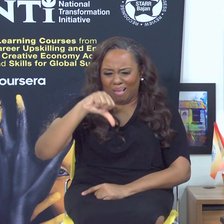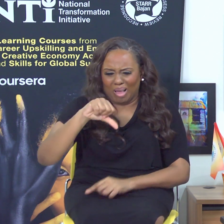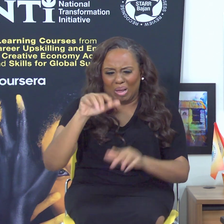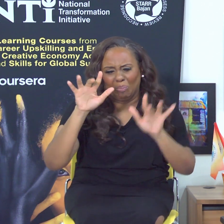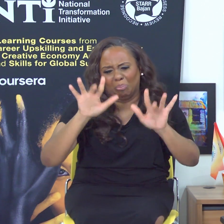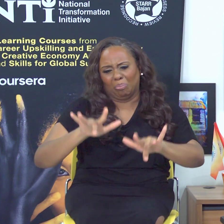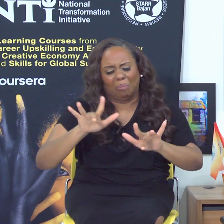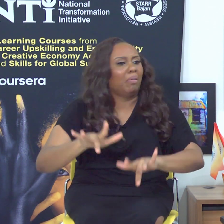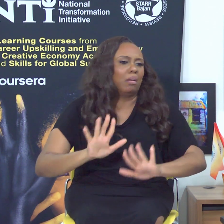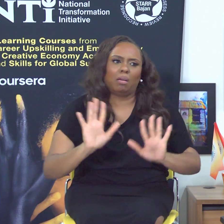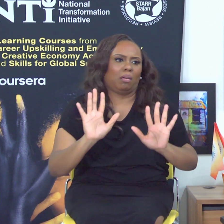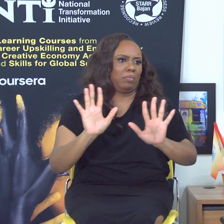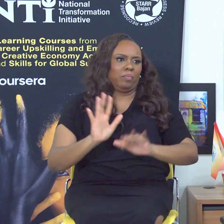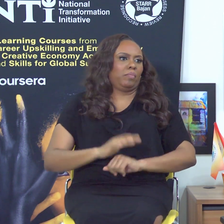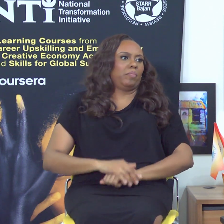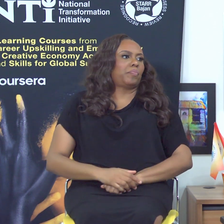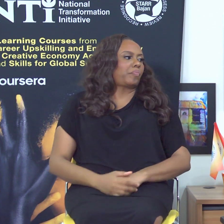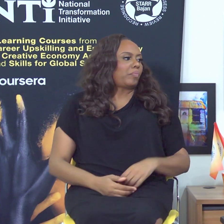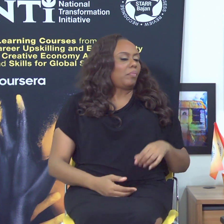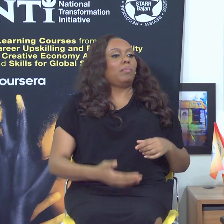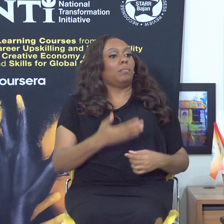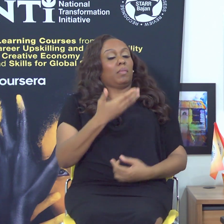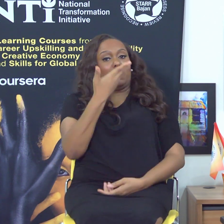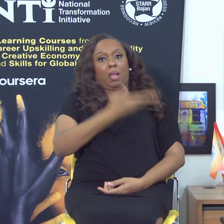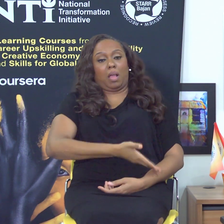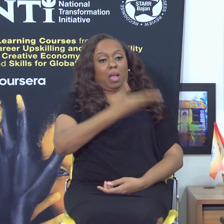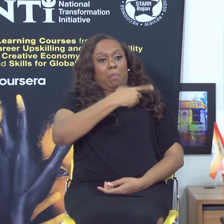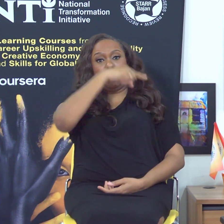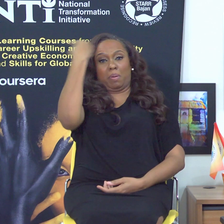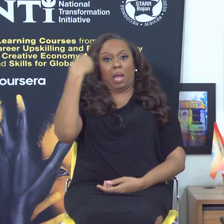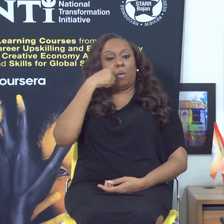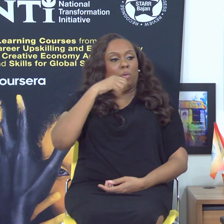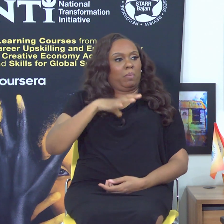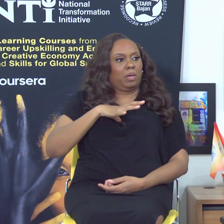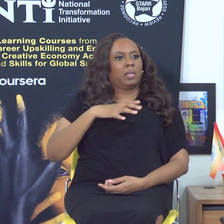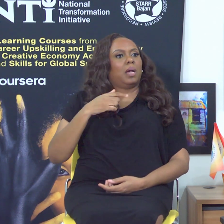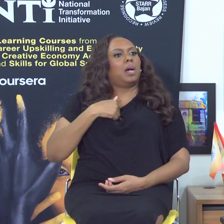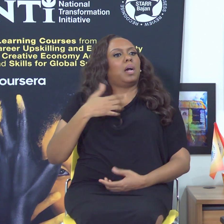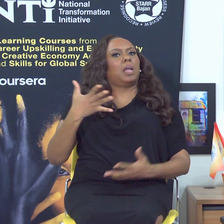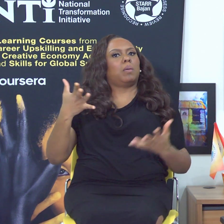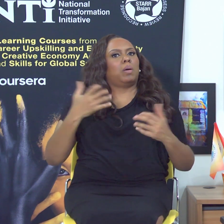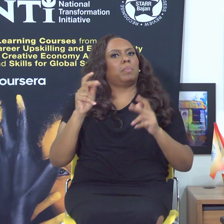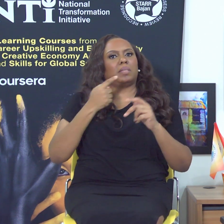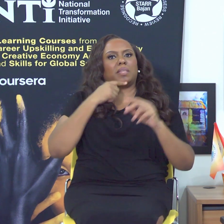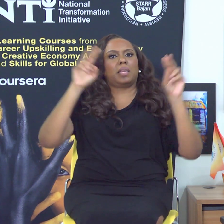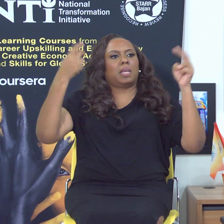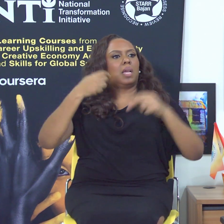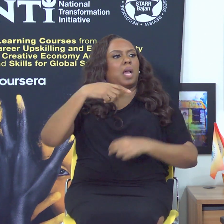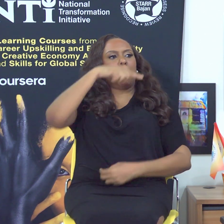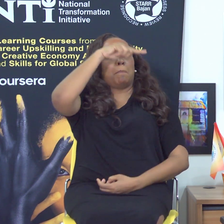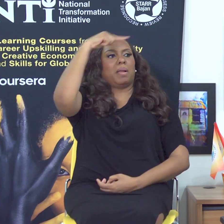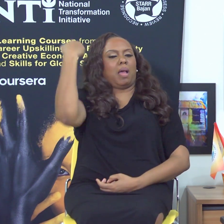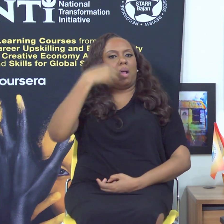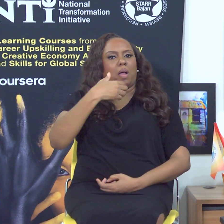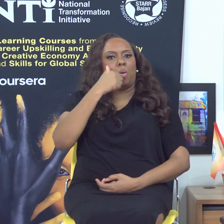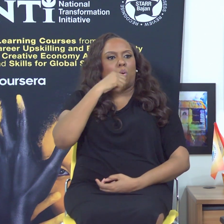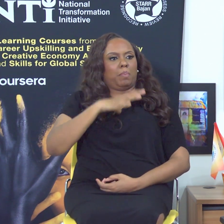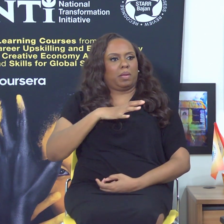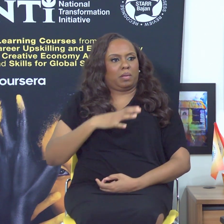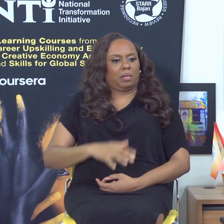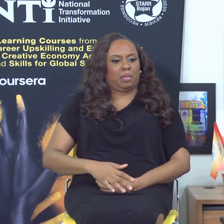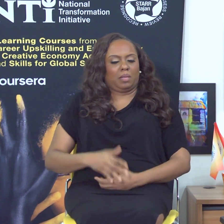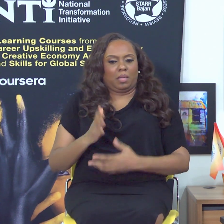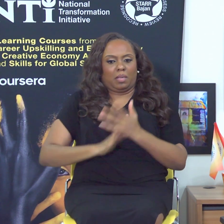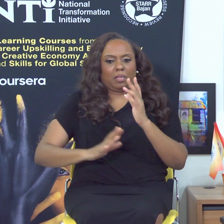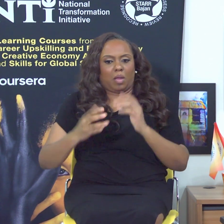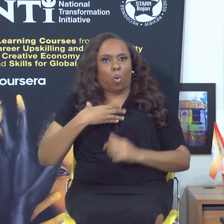As a woman of color, I like to be called a black woman. Some white people get frightened to